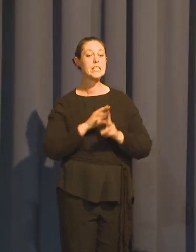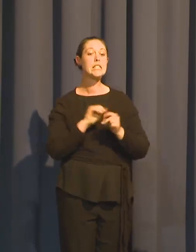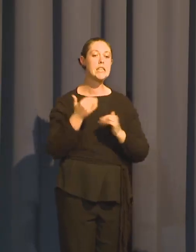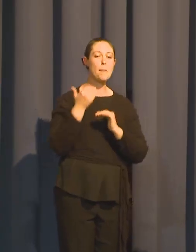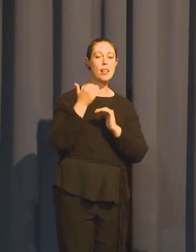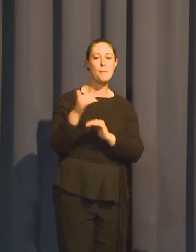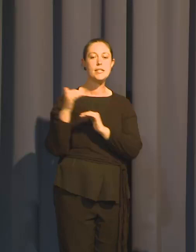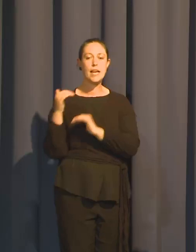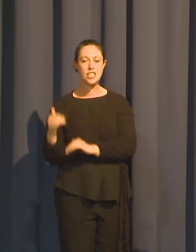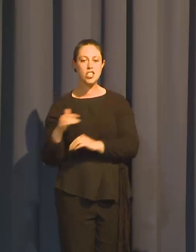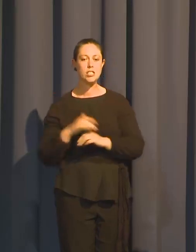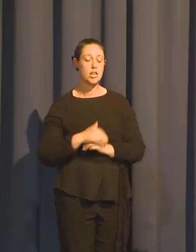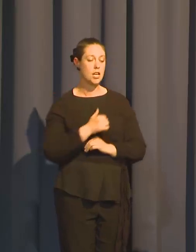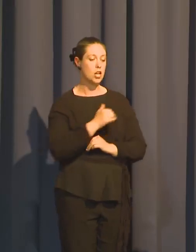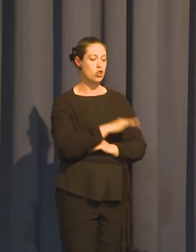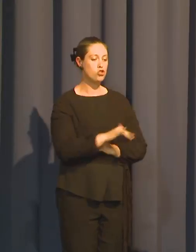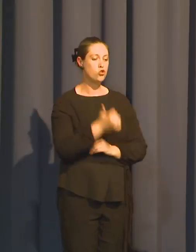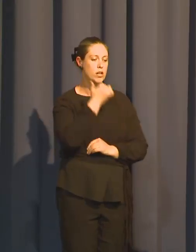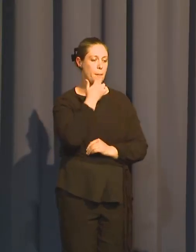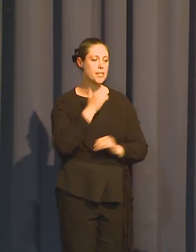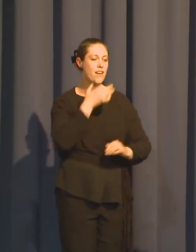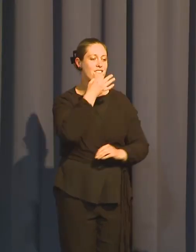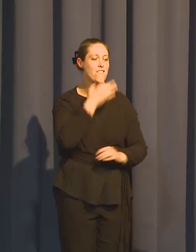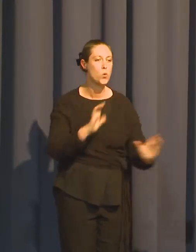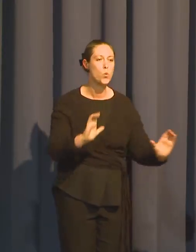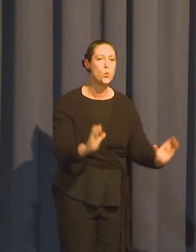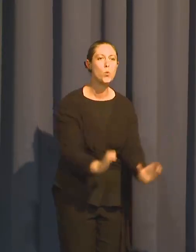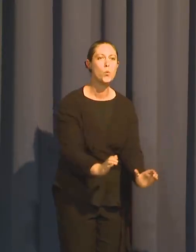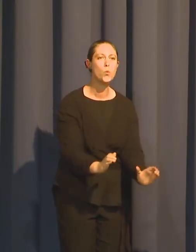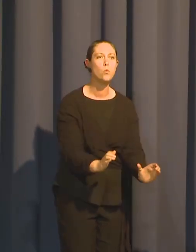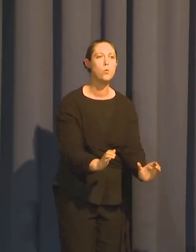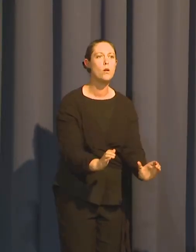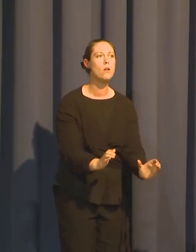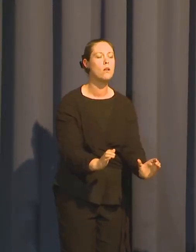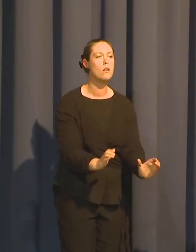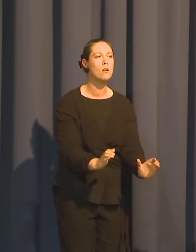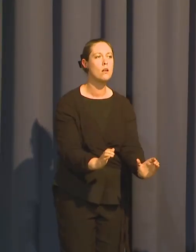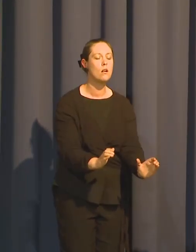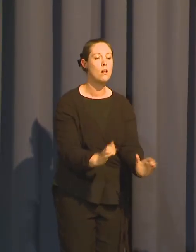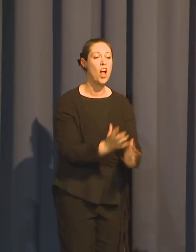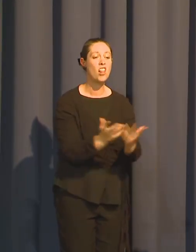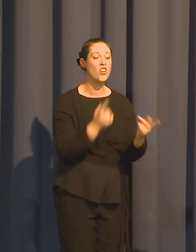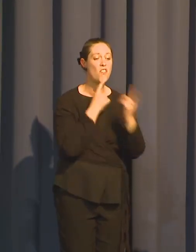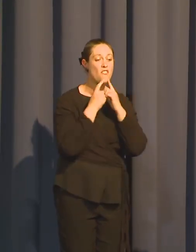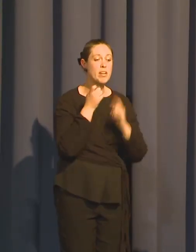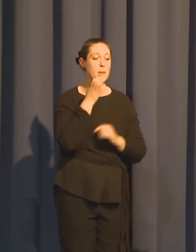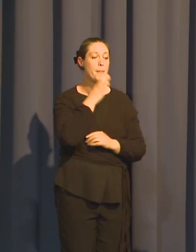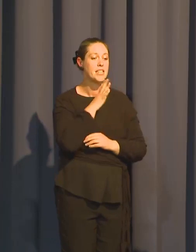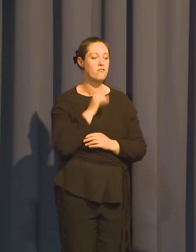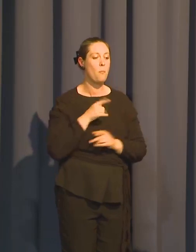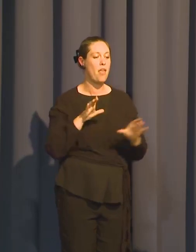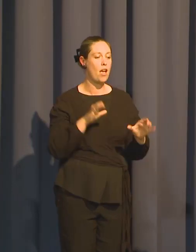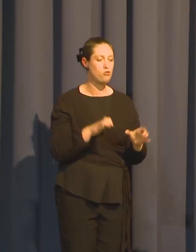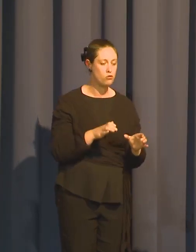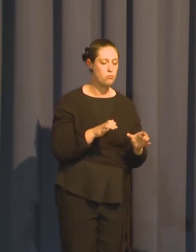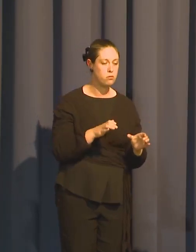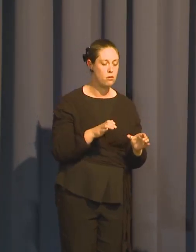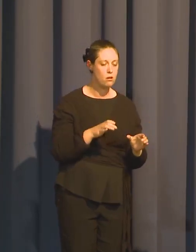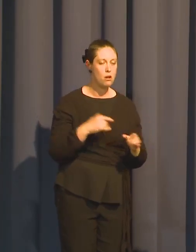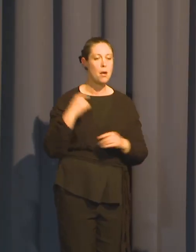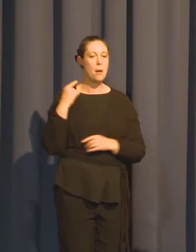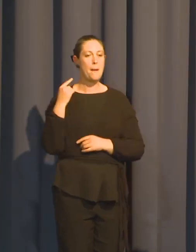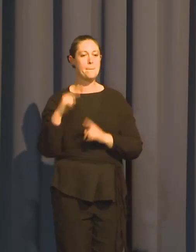The numbers, especially for children, were small, and there was quite a lot of missing data, both in adults and in children, for this